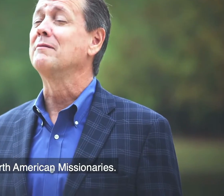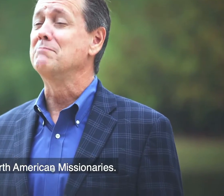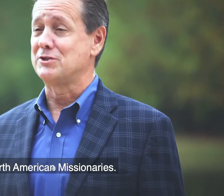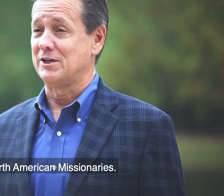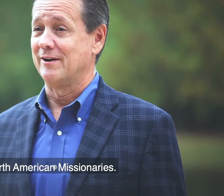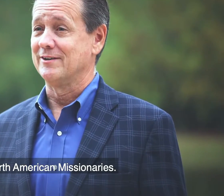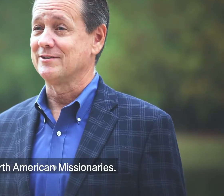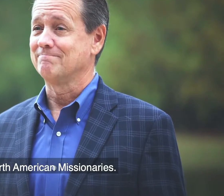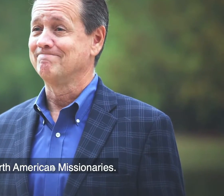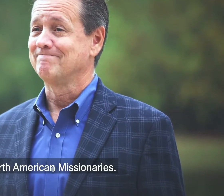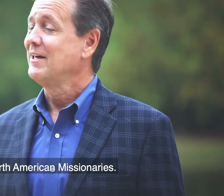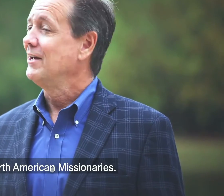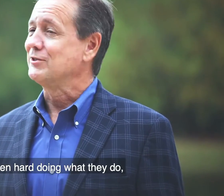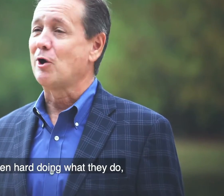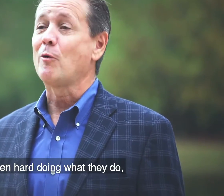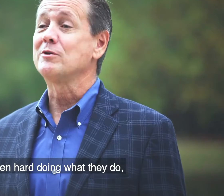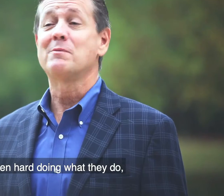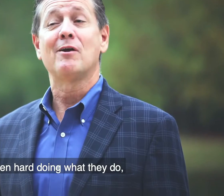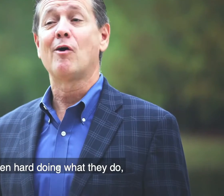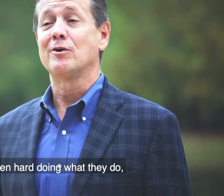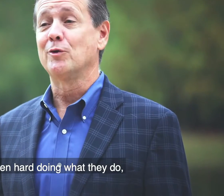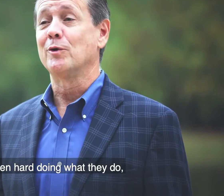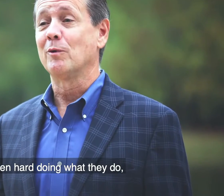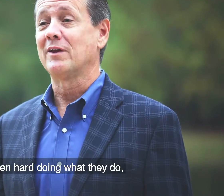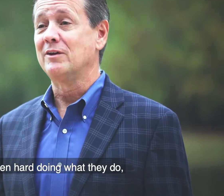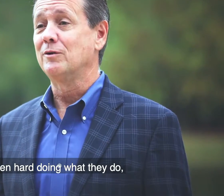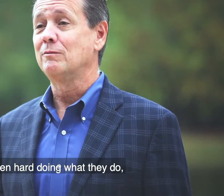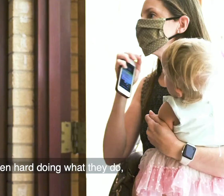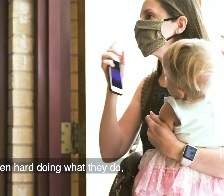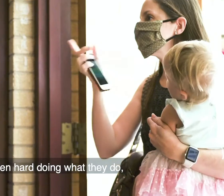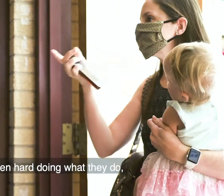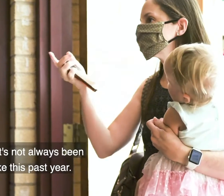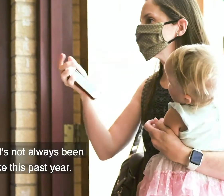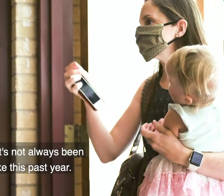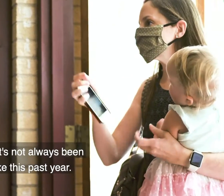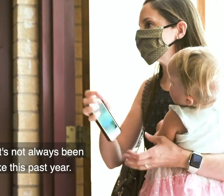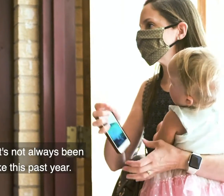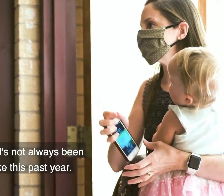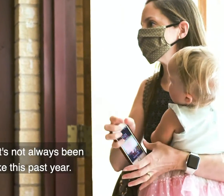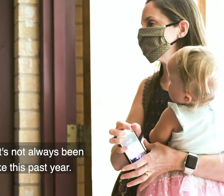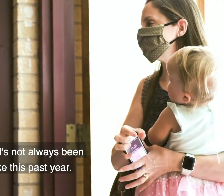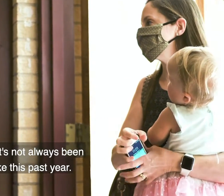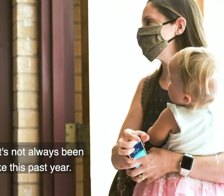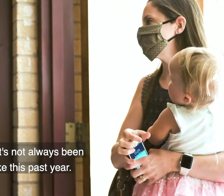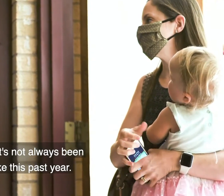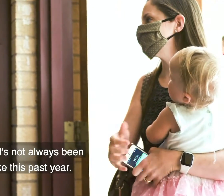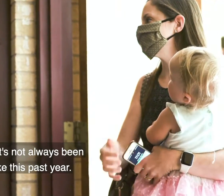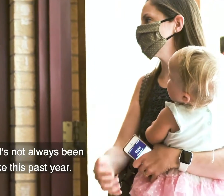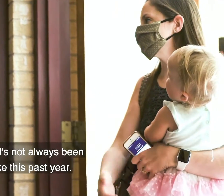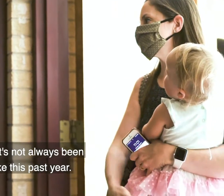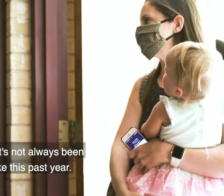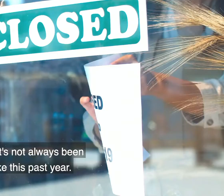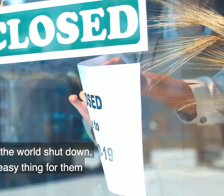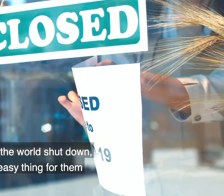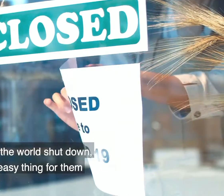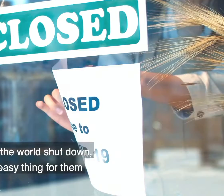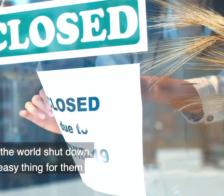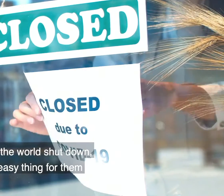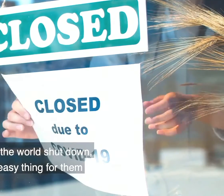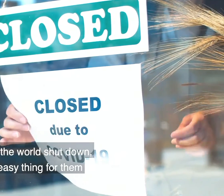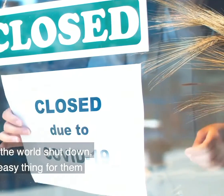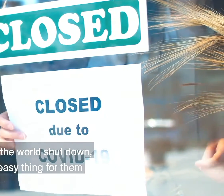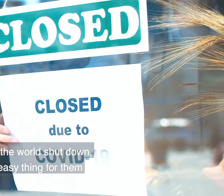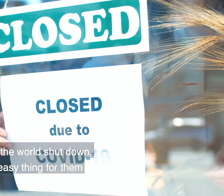American missionaries. It's always been hard doing what they do, but it's not always been like this past year. When the world